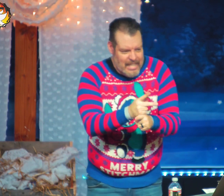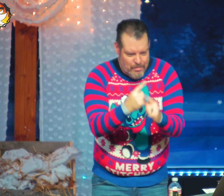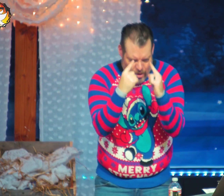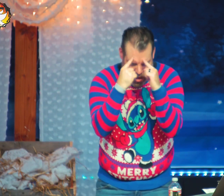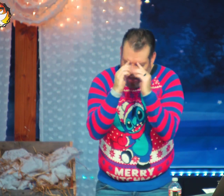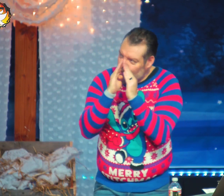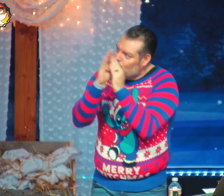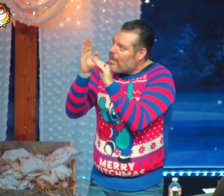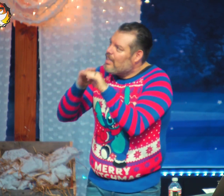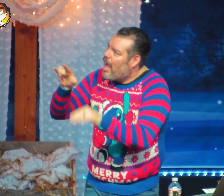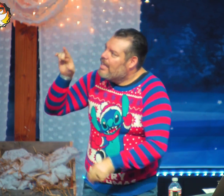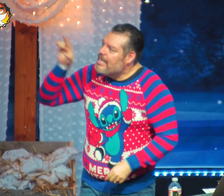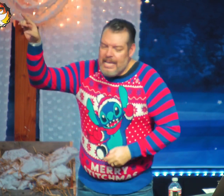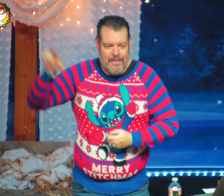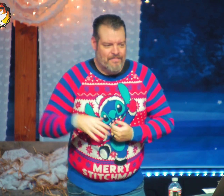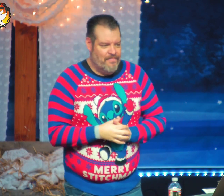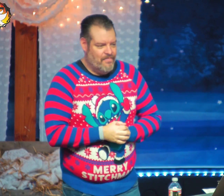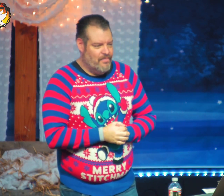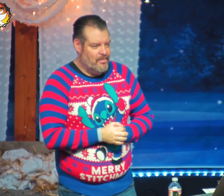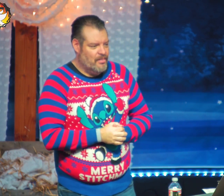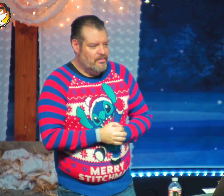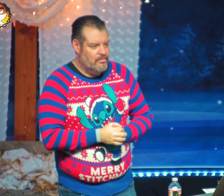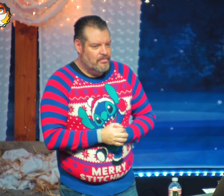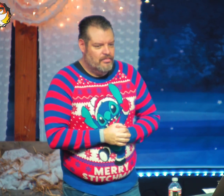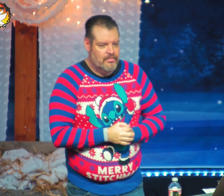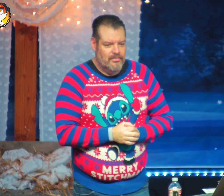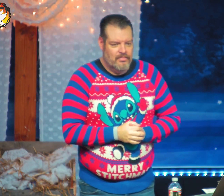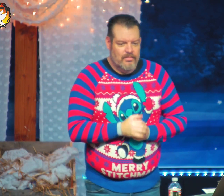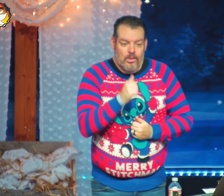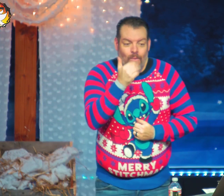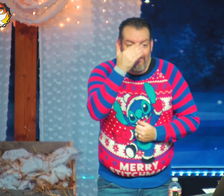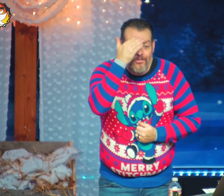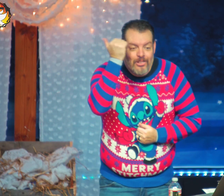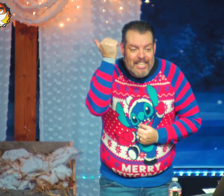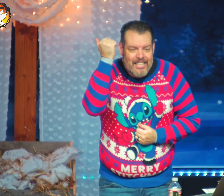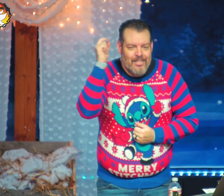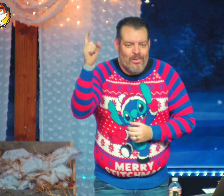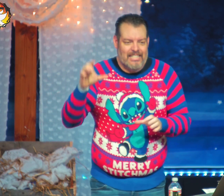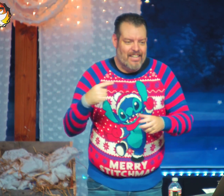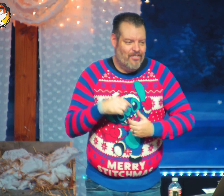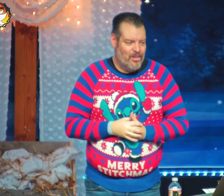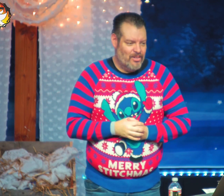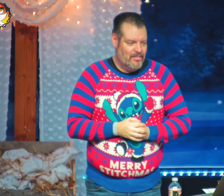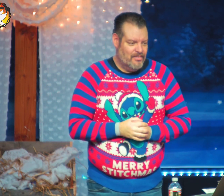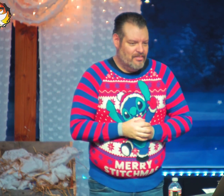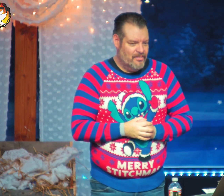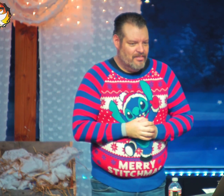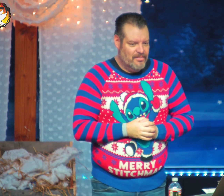I'm encouraging you to have good thoughts. Take those ugly thoughts and throw them out.